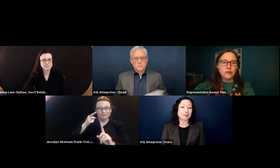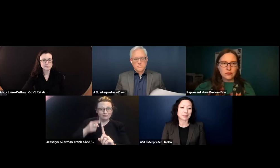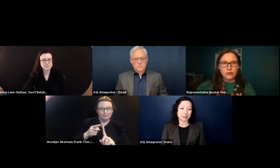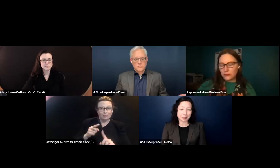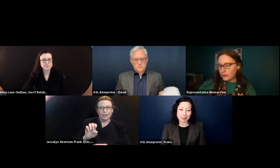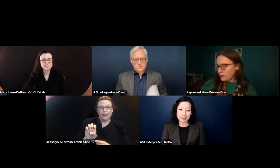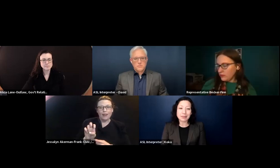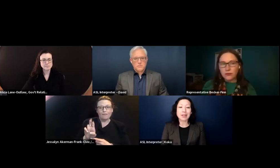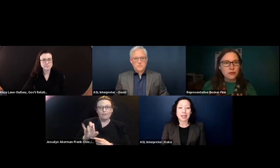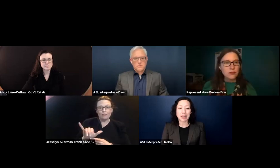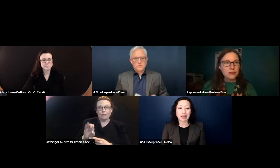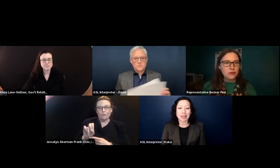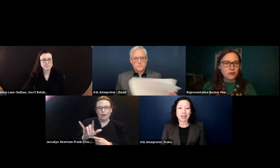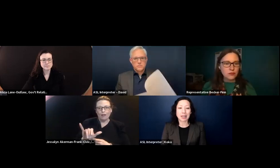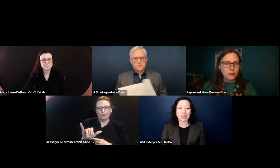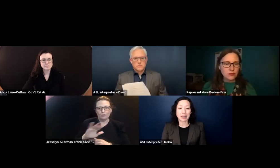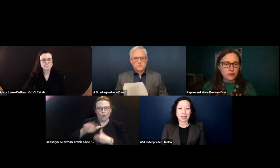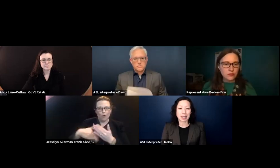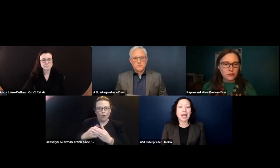chat.